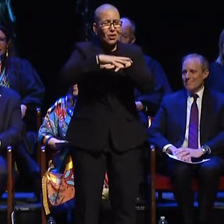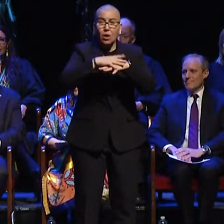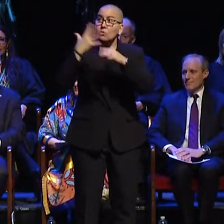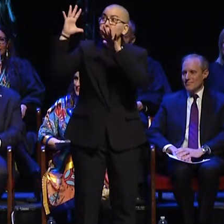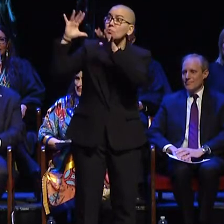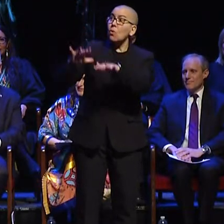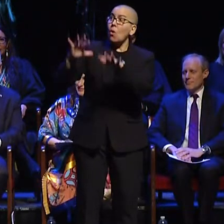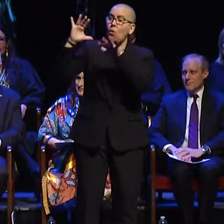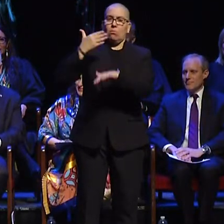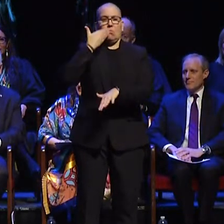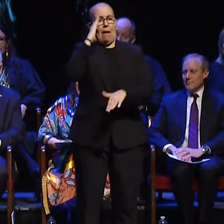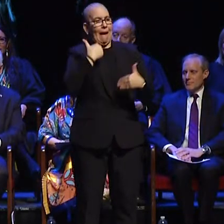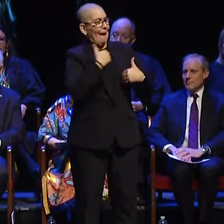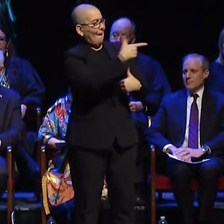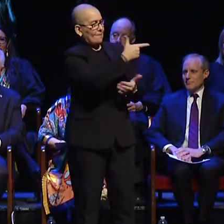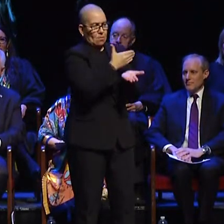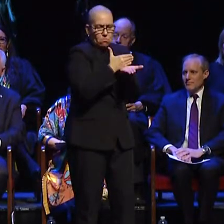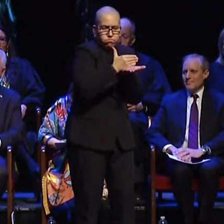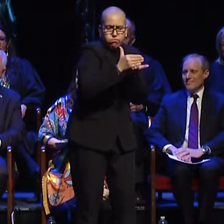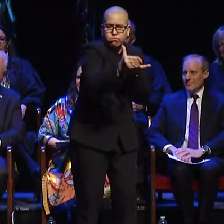have to figure out how to manage a snow day.